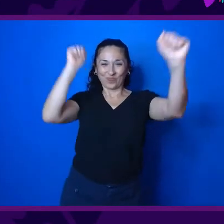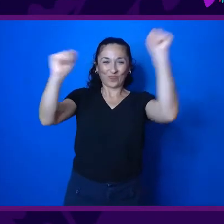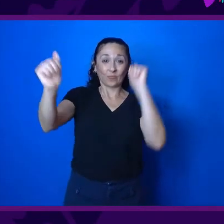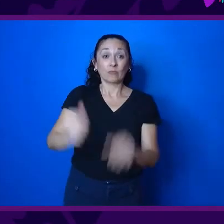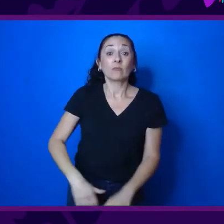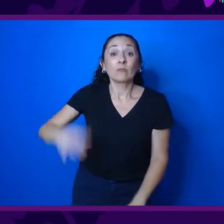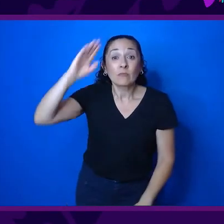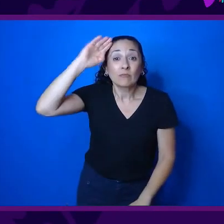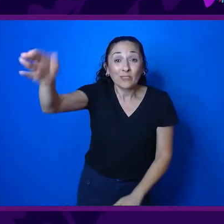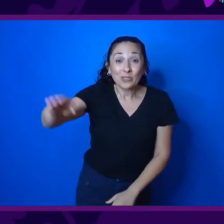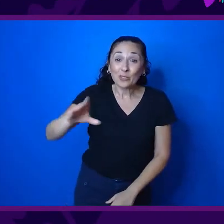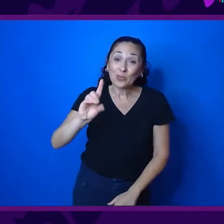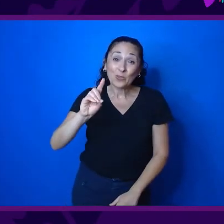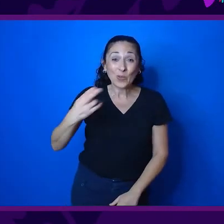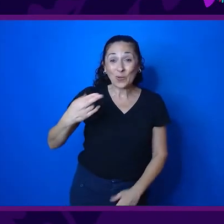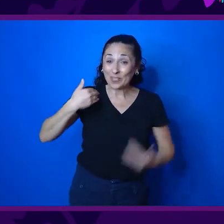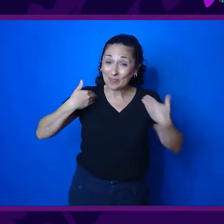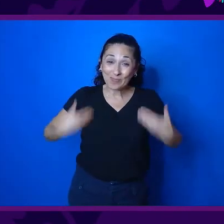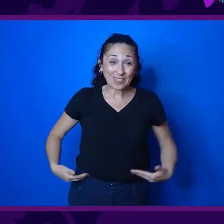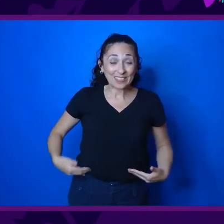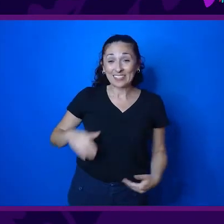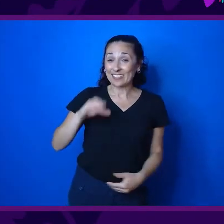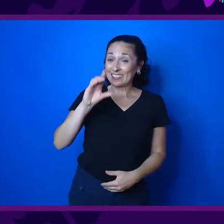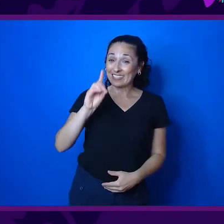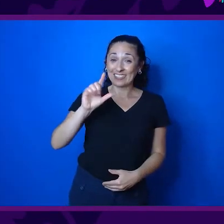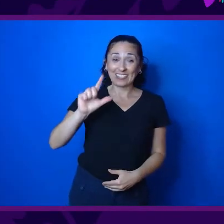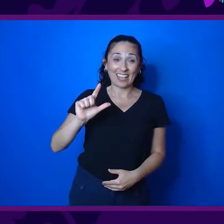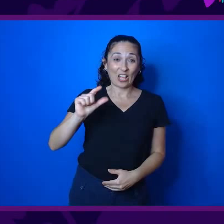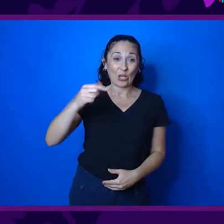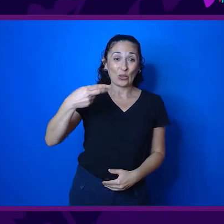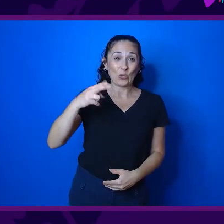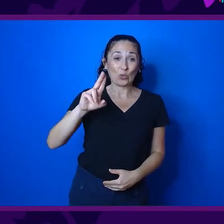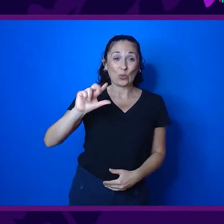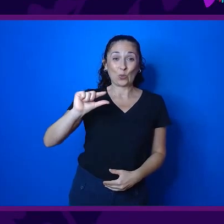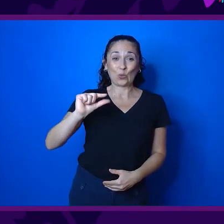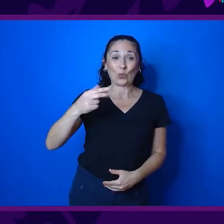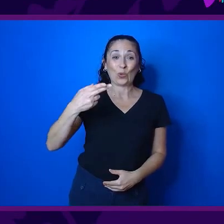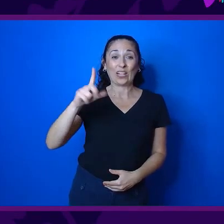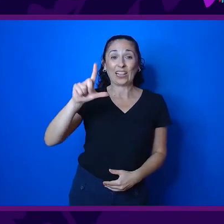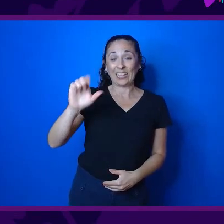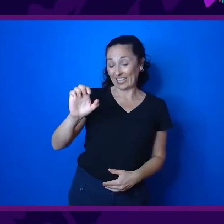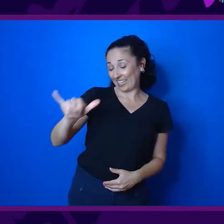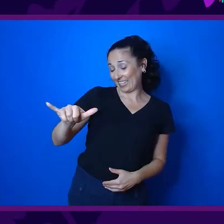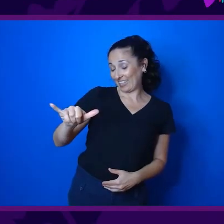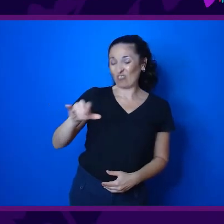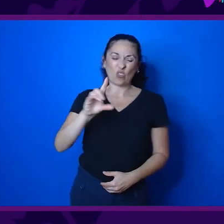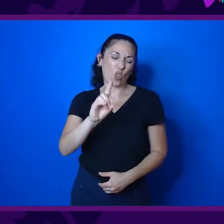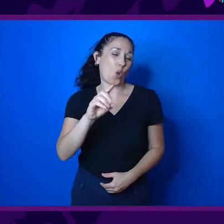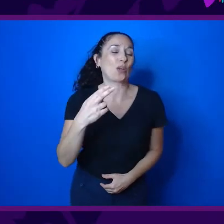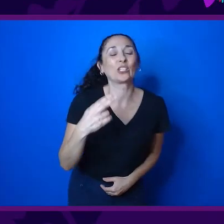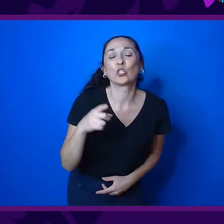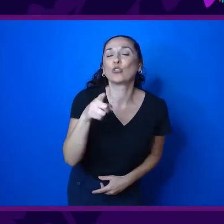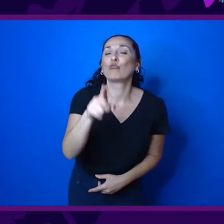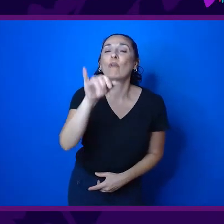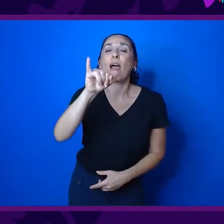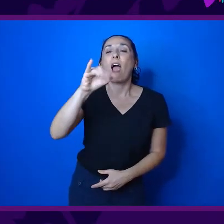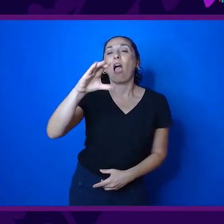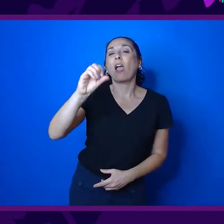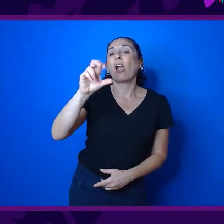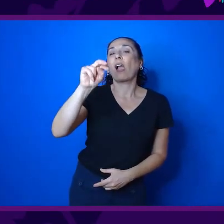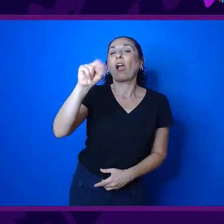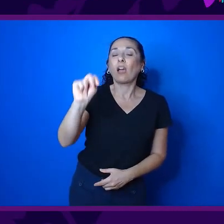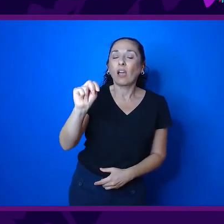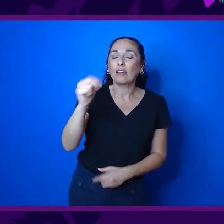is me, D.L. Hughley, Dolores Huerta. You have been an icon and an activist